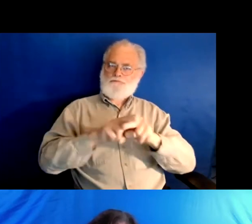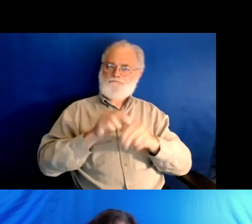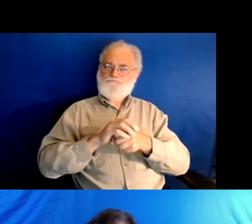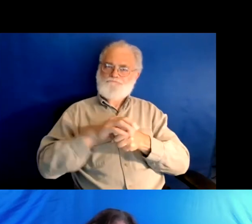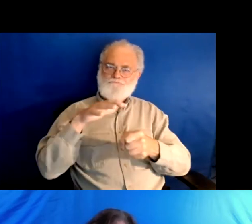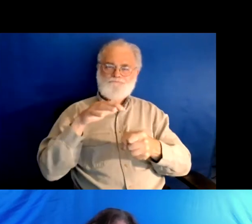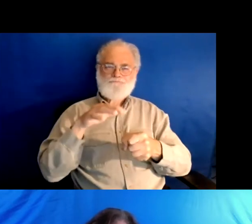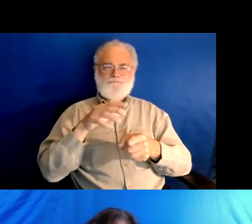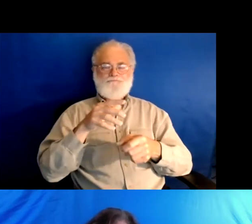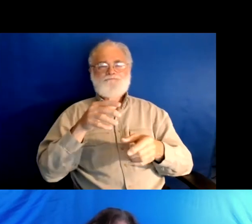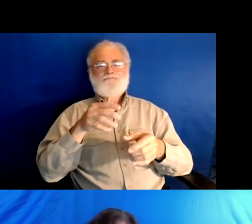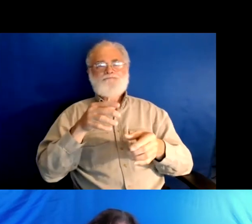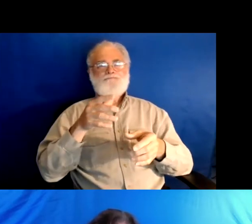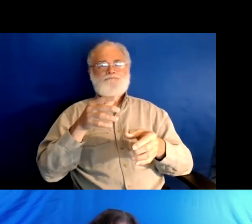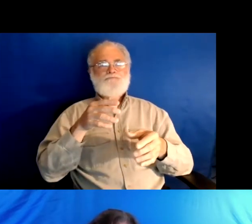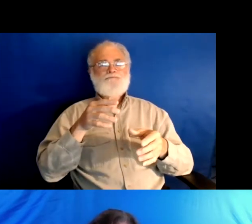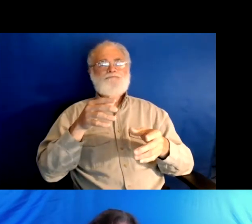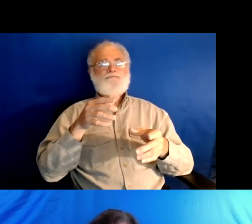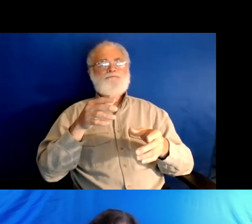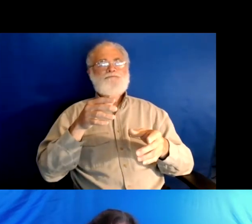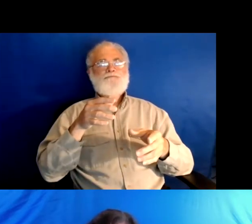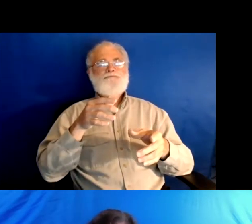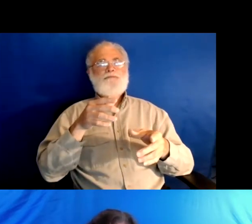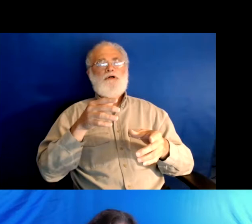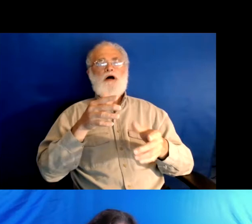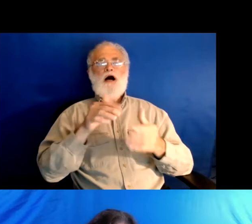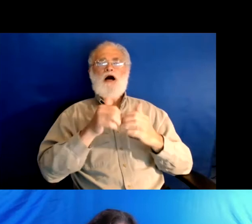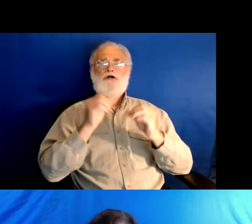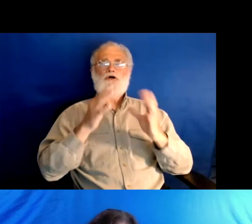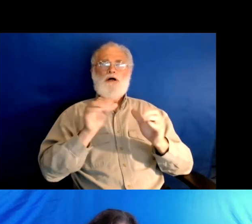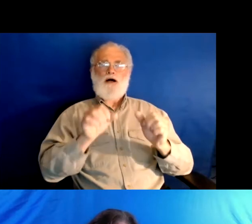can be inspired and empowered.